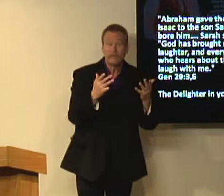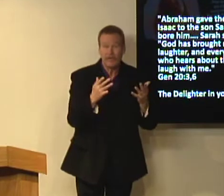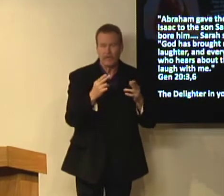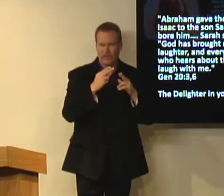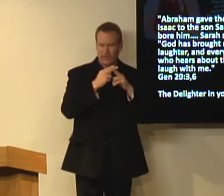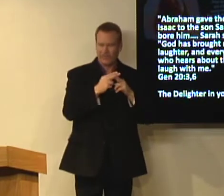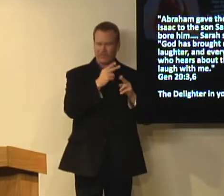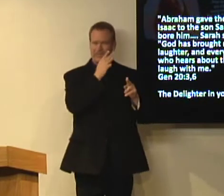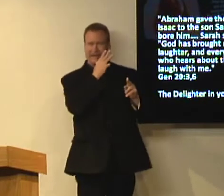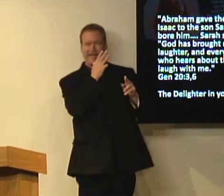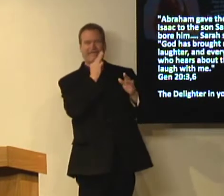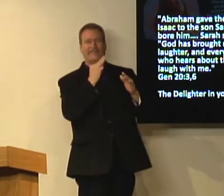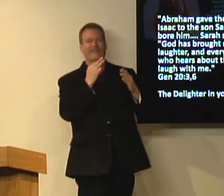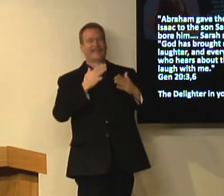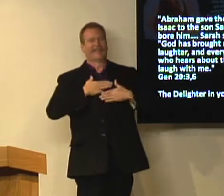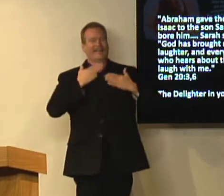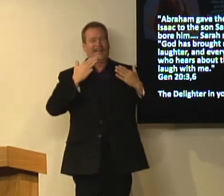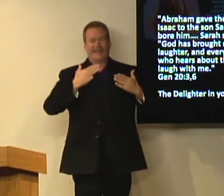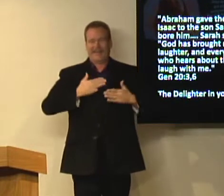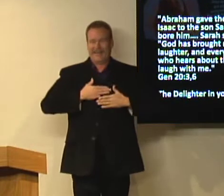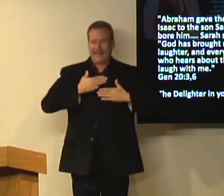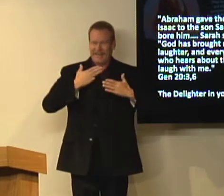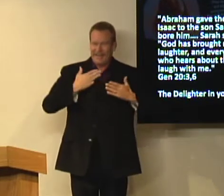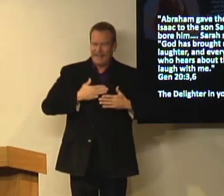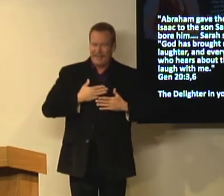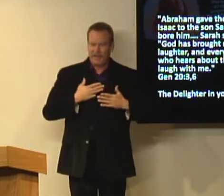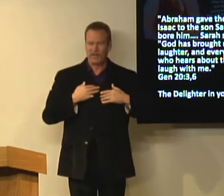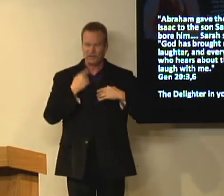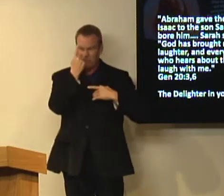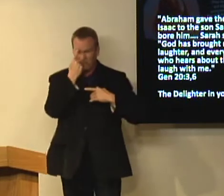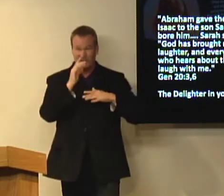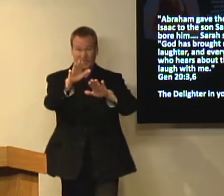So Sarah is this example of one who gives delight.